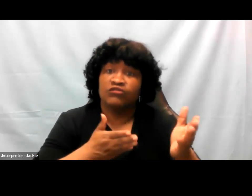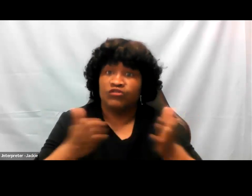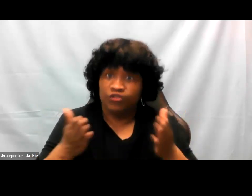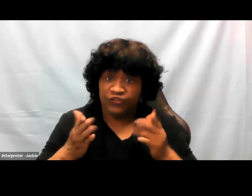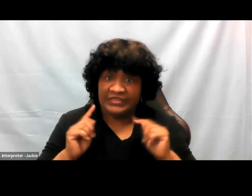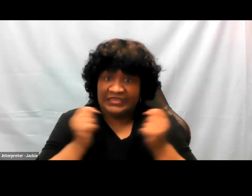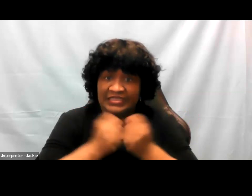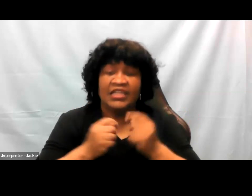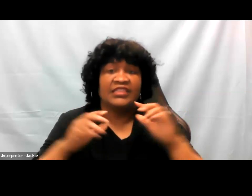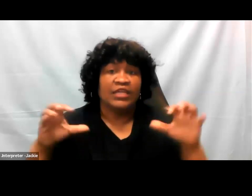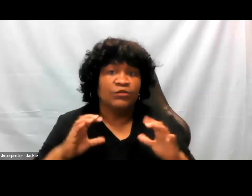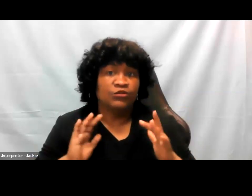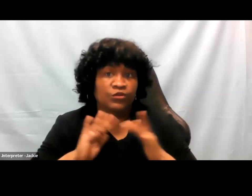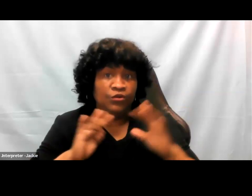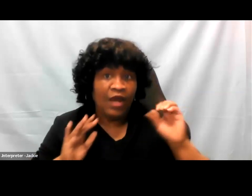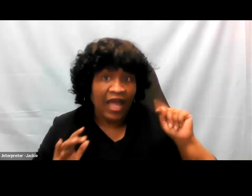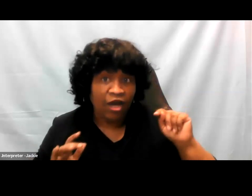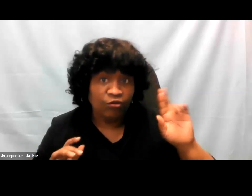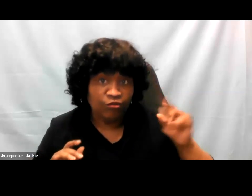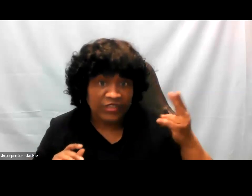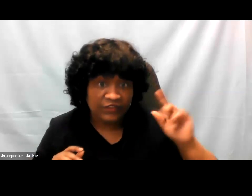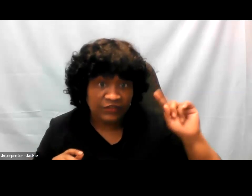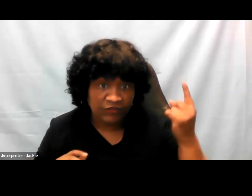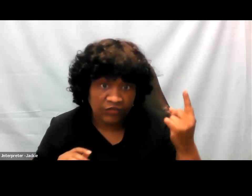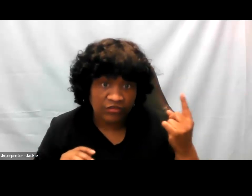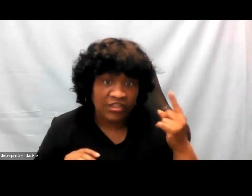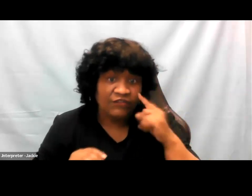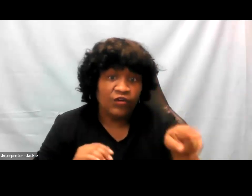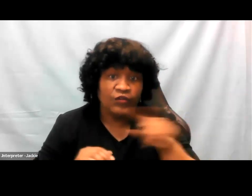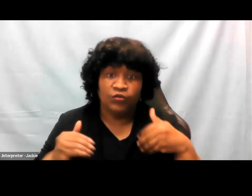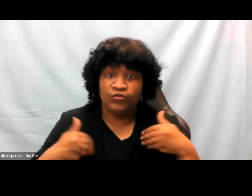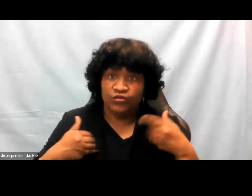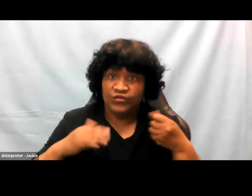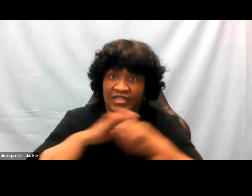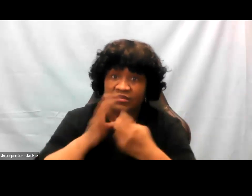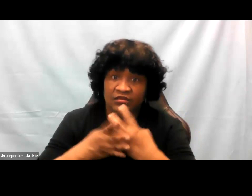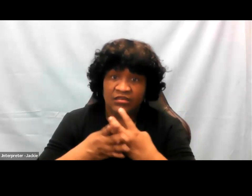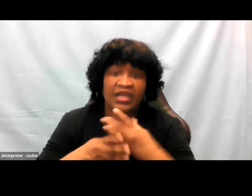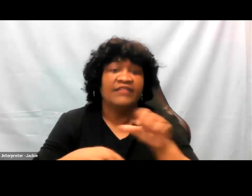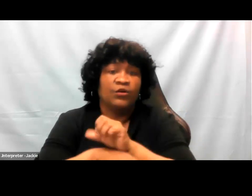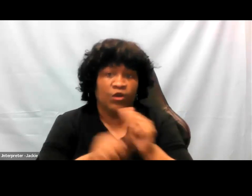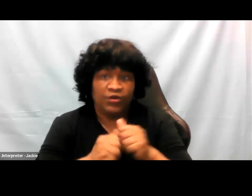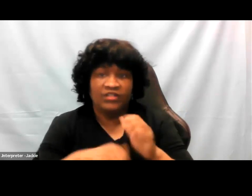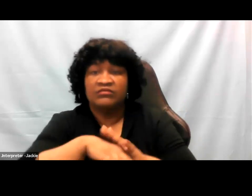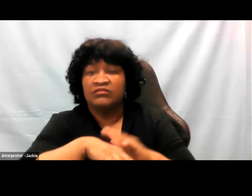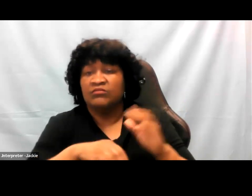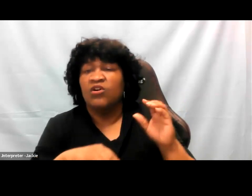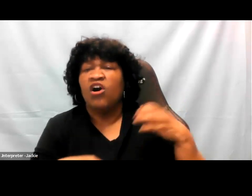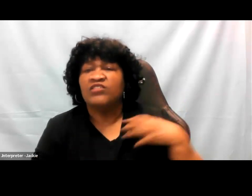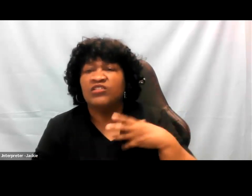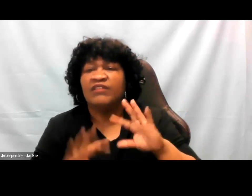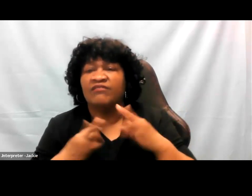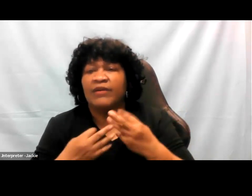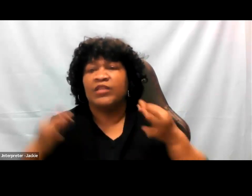they'll do outreach inside juvenile justice for any youth that are incarcerated, and they work with probation officers and family courts.